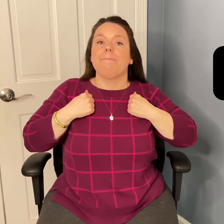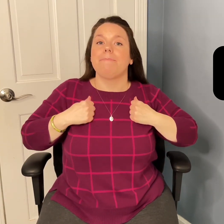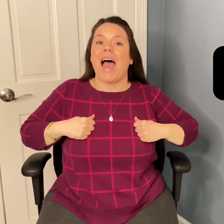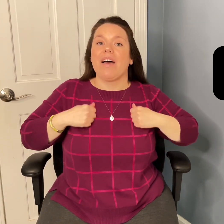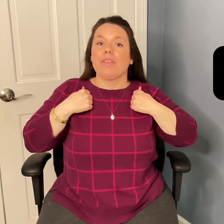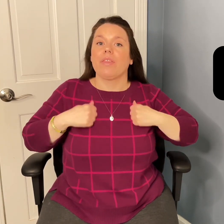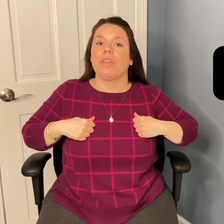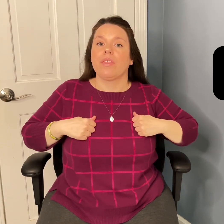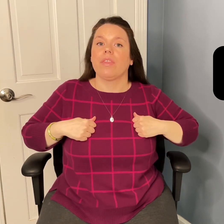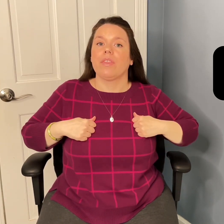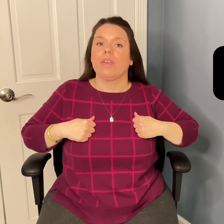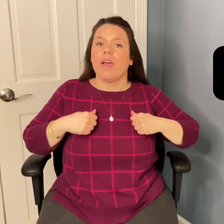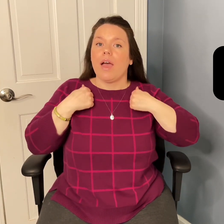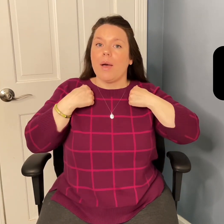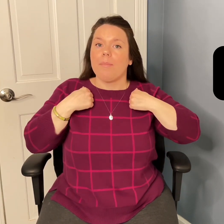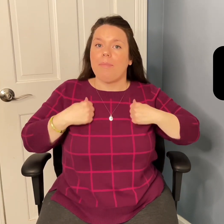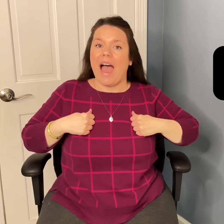bath. Bath.